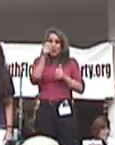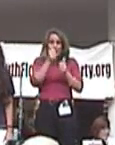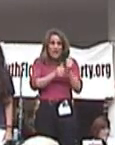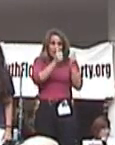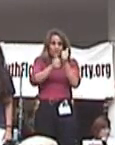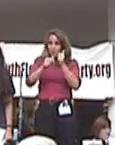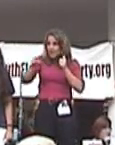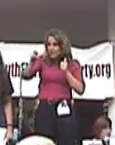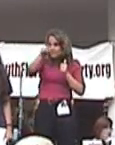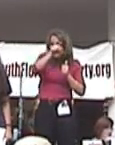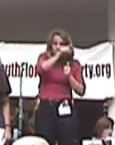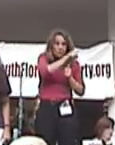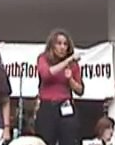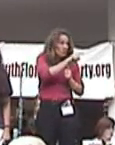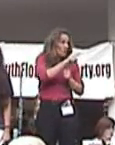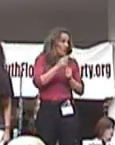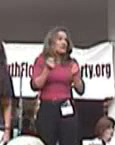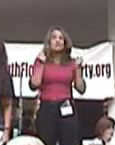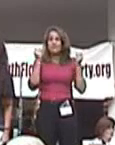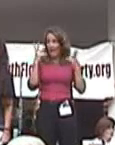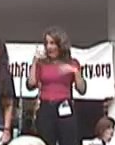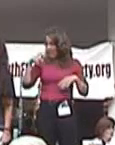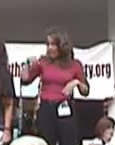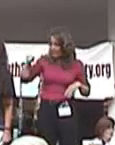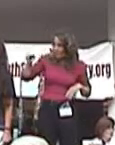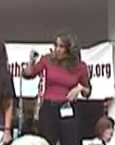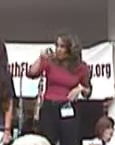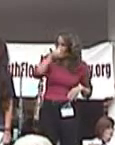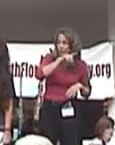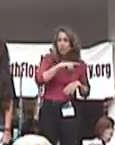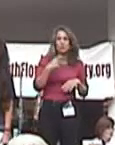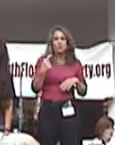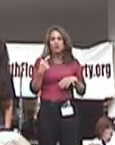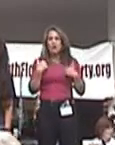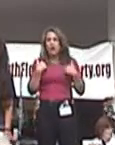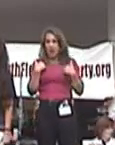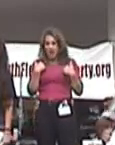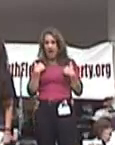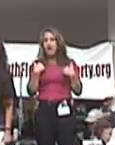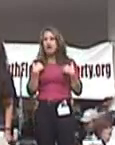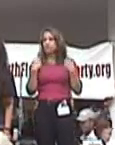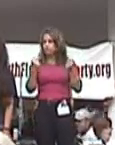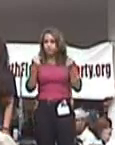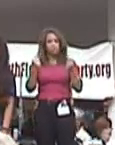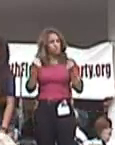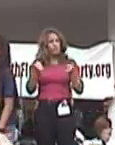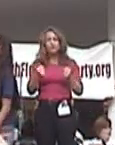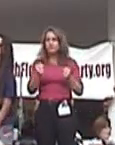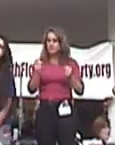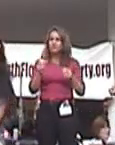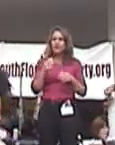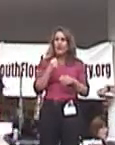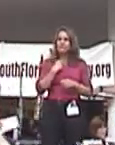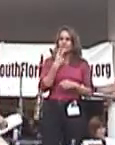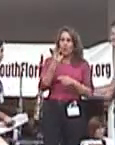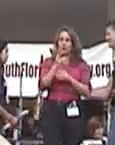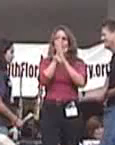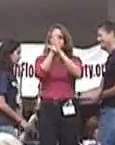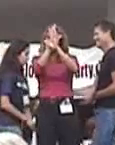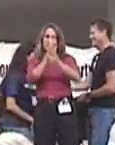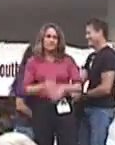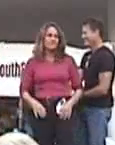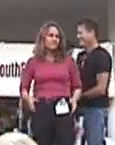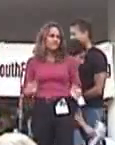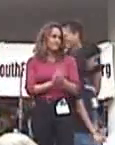one of you out there, and there are a lot of you out there, you have a voice. Use it. Thank you. Yeah.